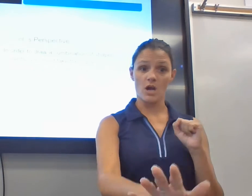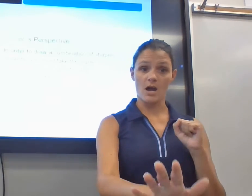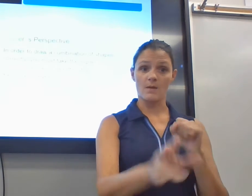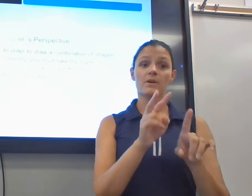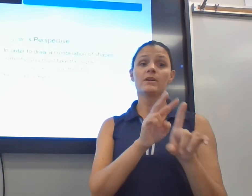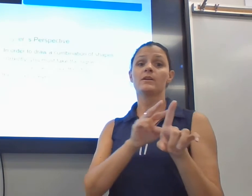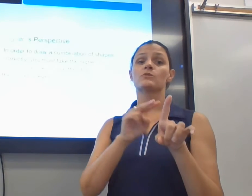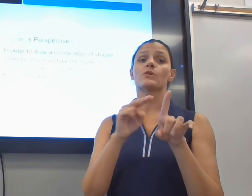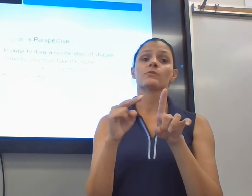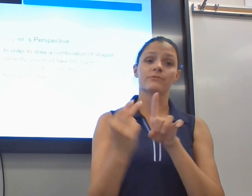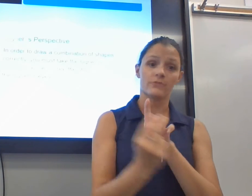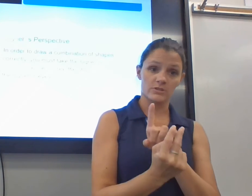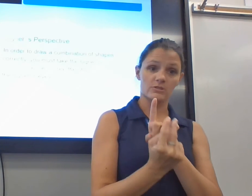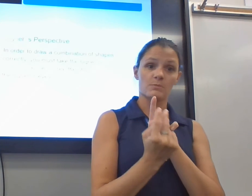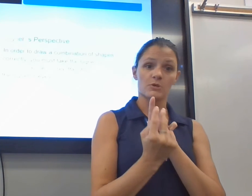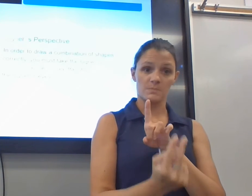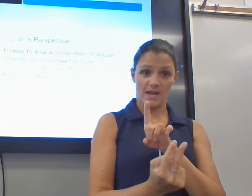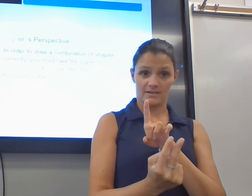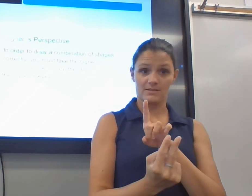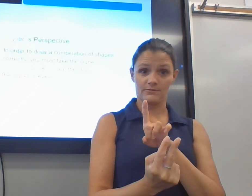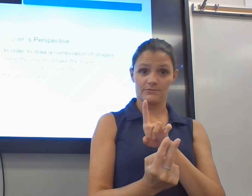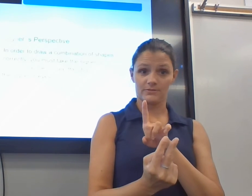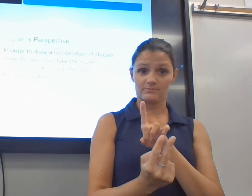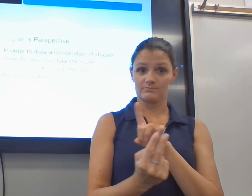job to reverse the perspective.